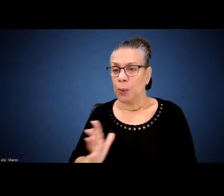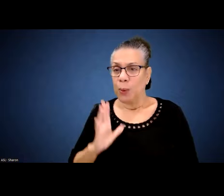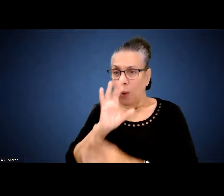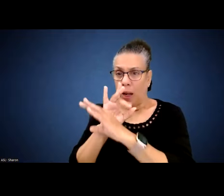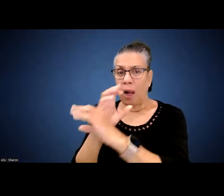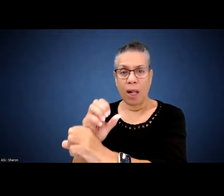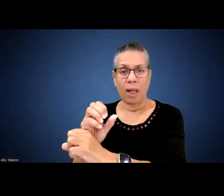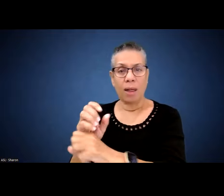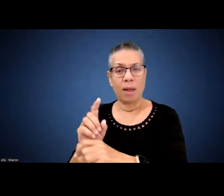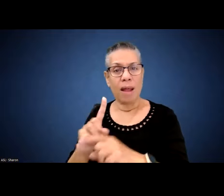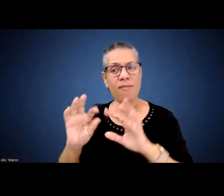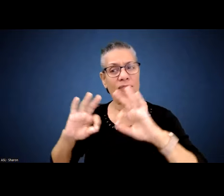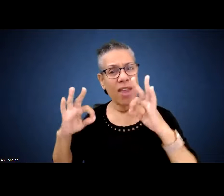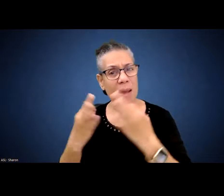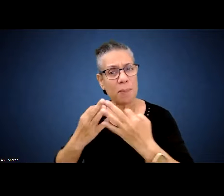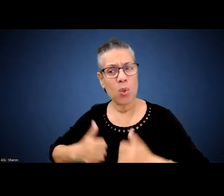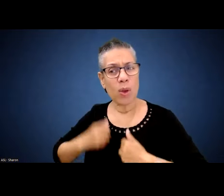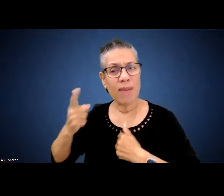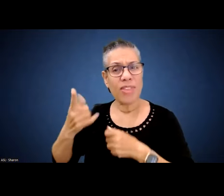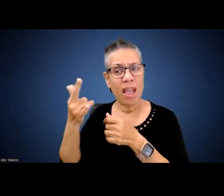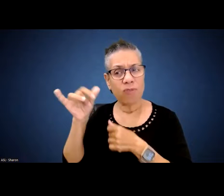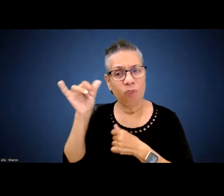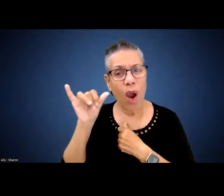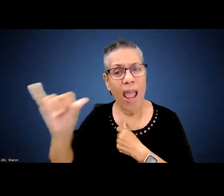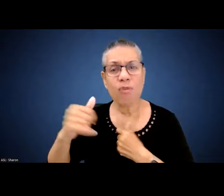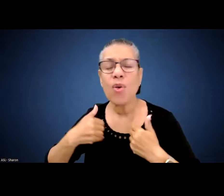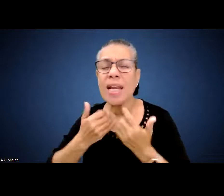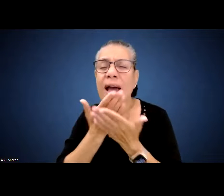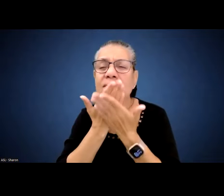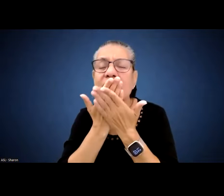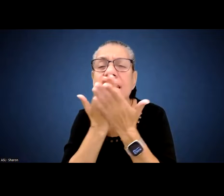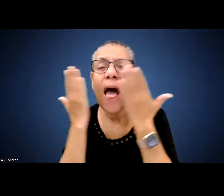people, but there are families that have lived there forever that have nothing.